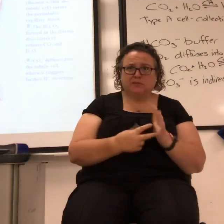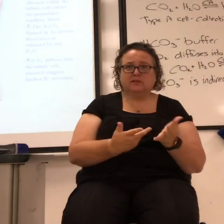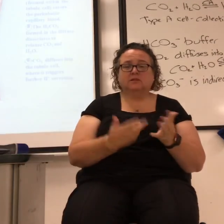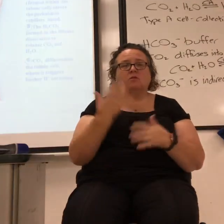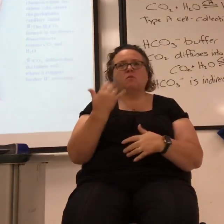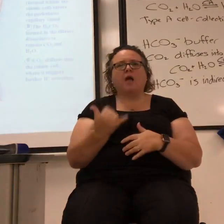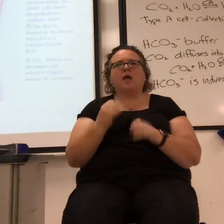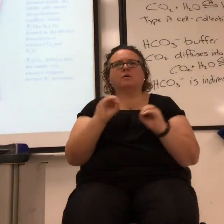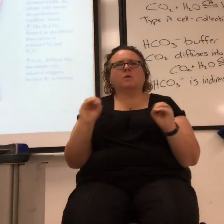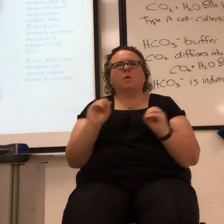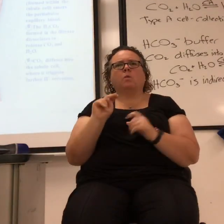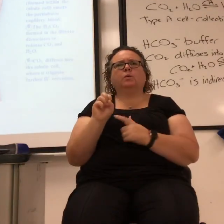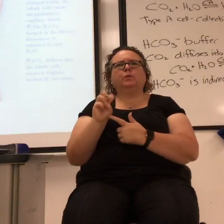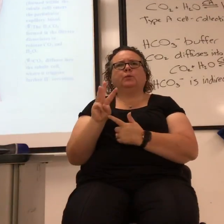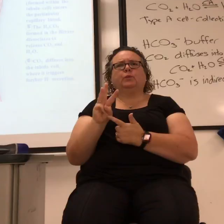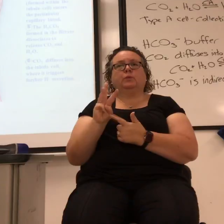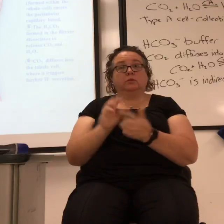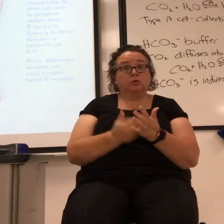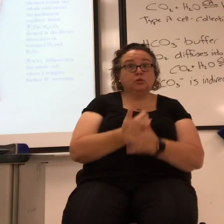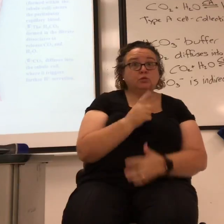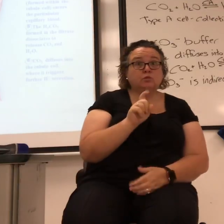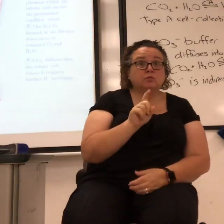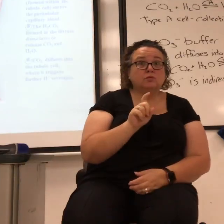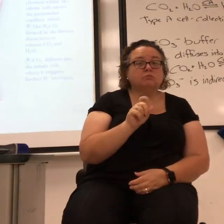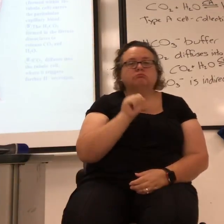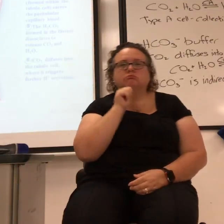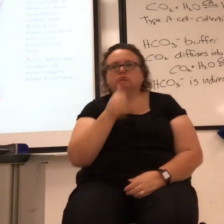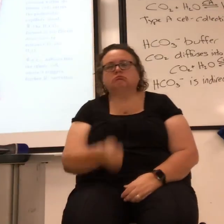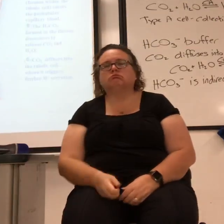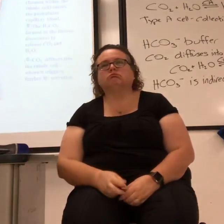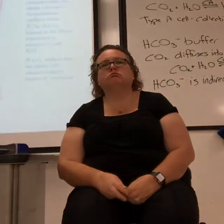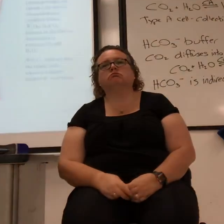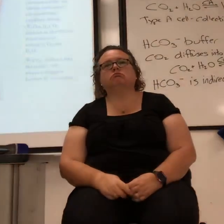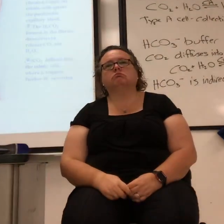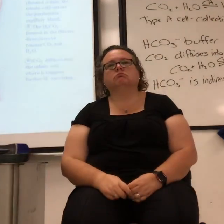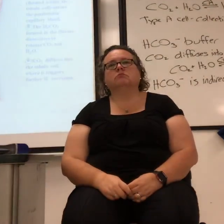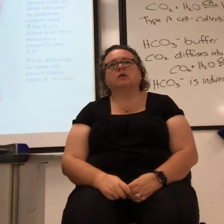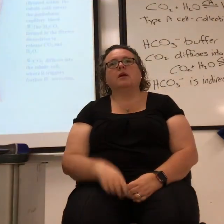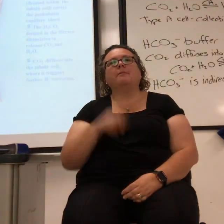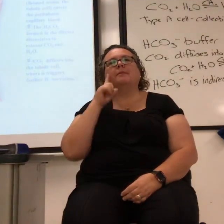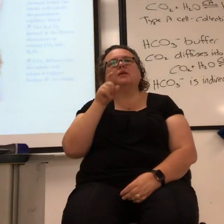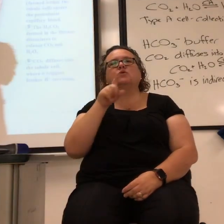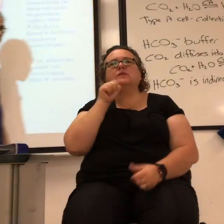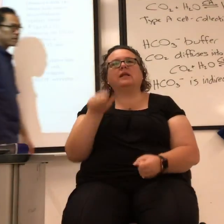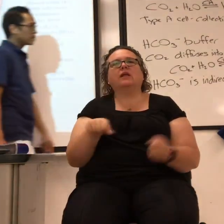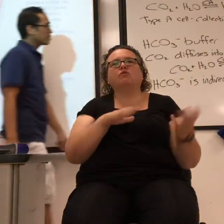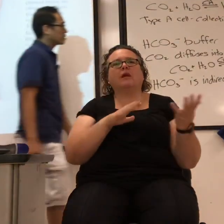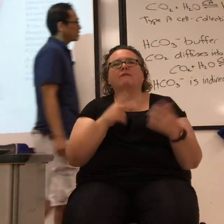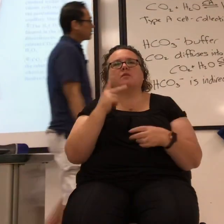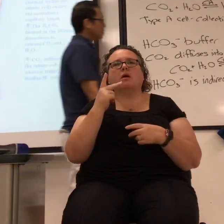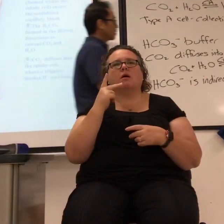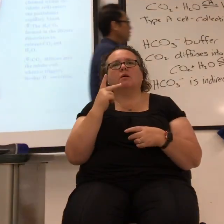is there no new here? Is it new? It isn't, because you didn't get rid of the proton.